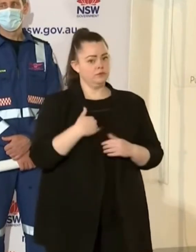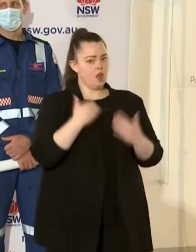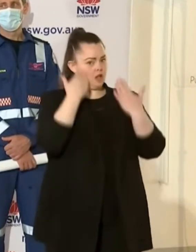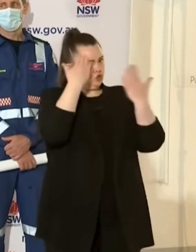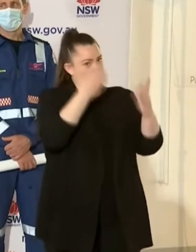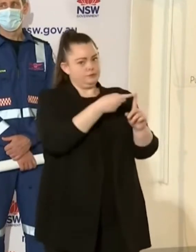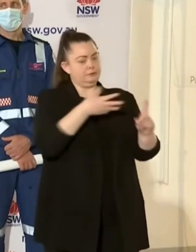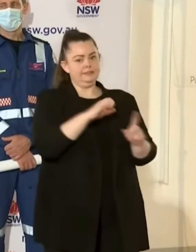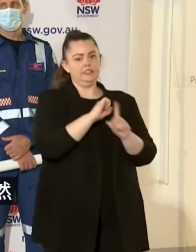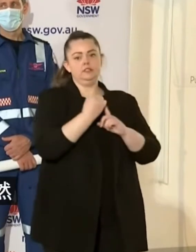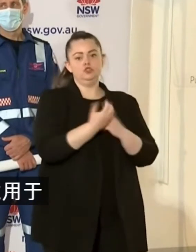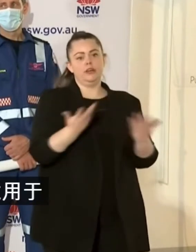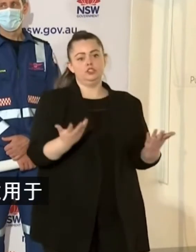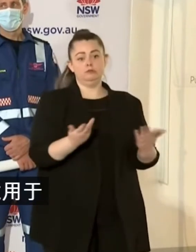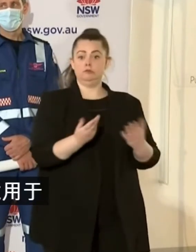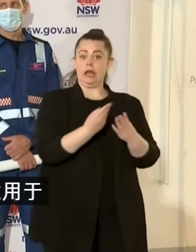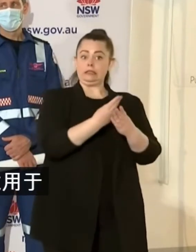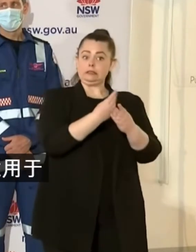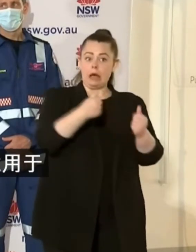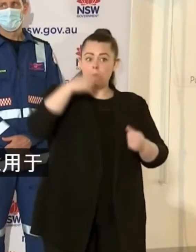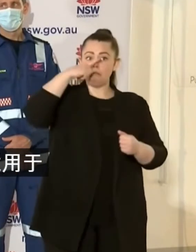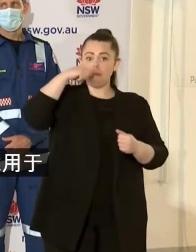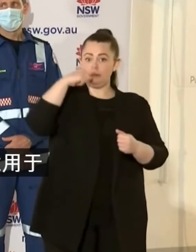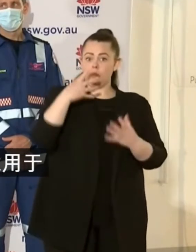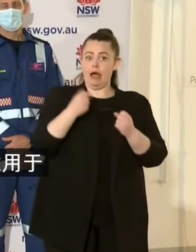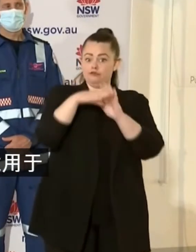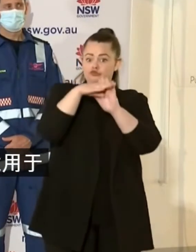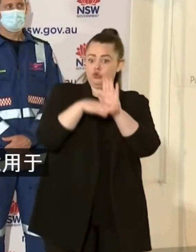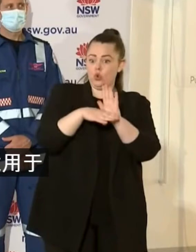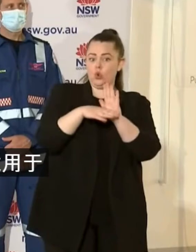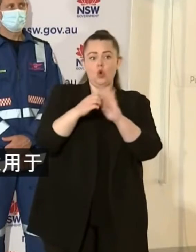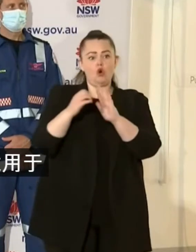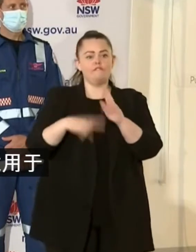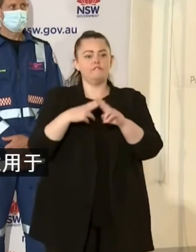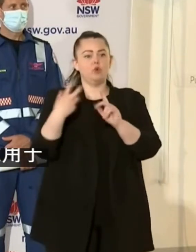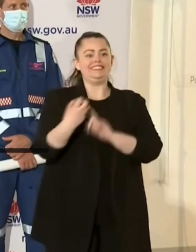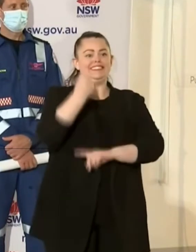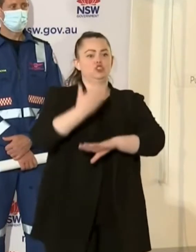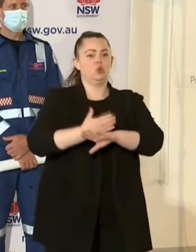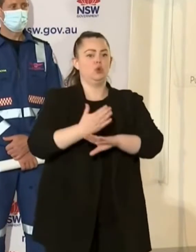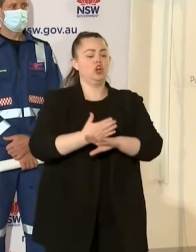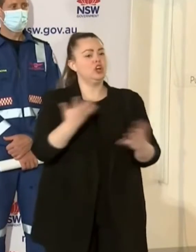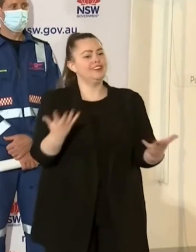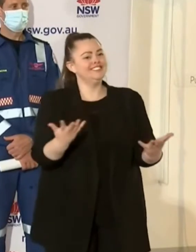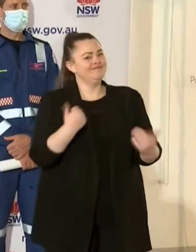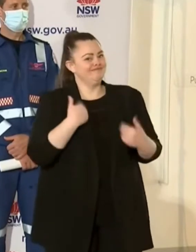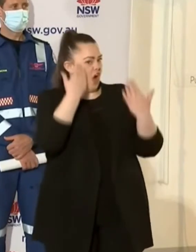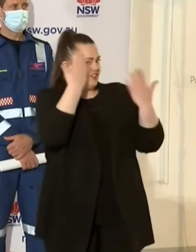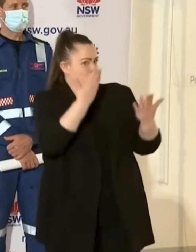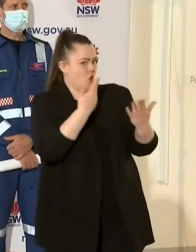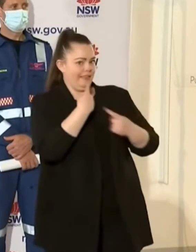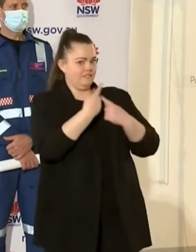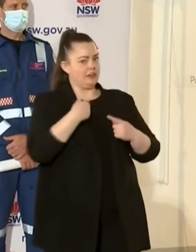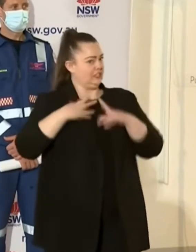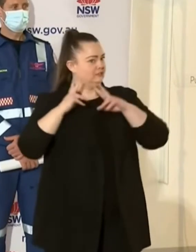under the rules, obviously, for essential work. But I'll have to come back to you on the detail of that.